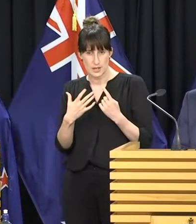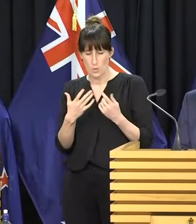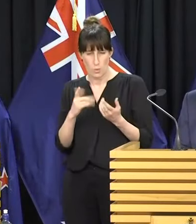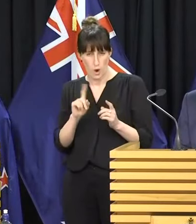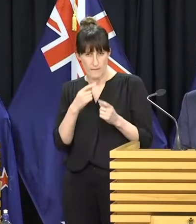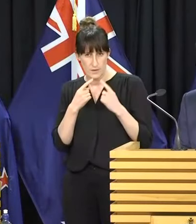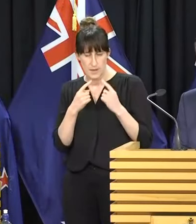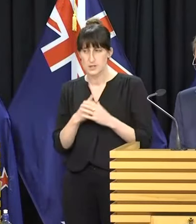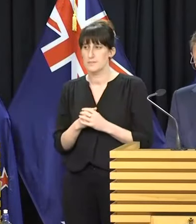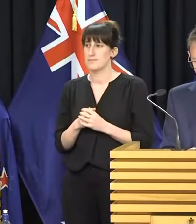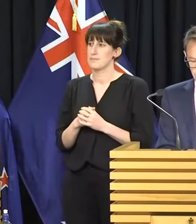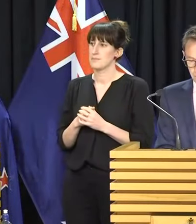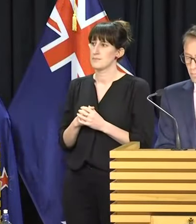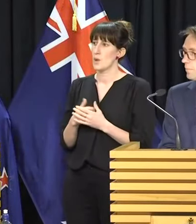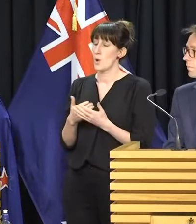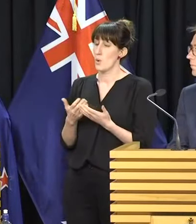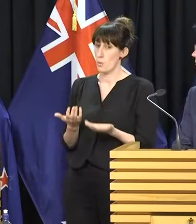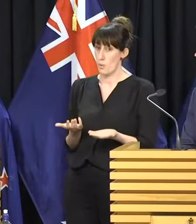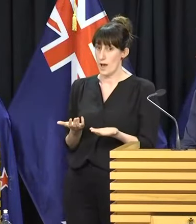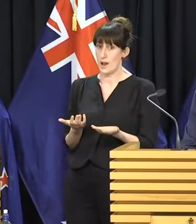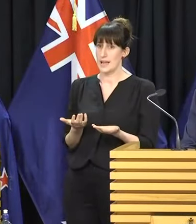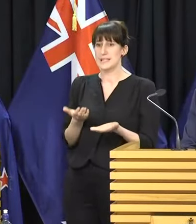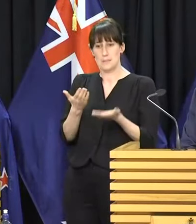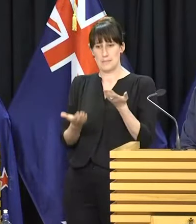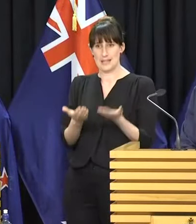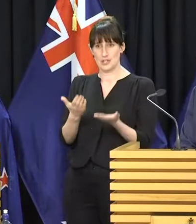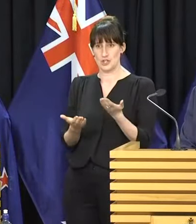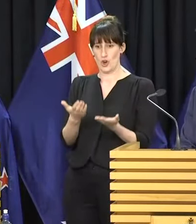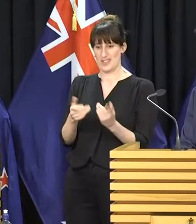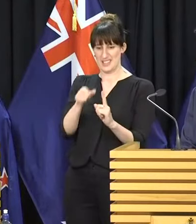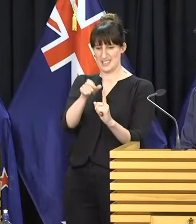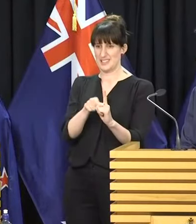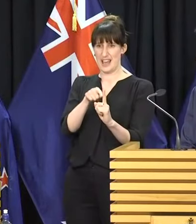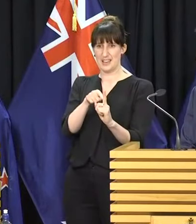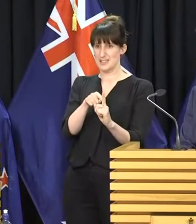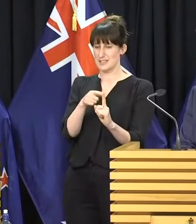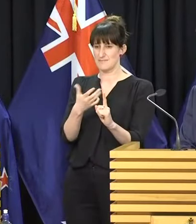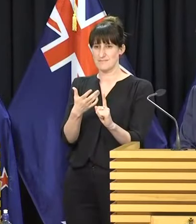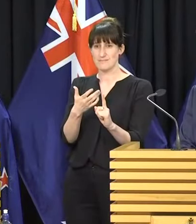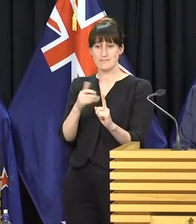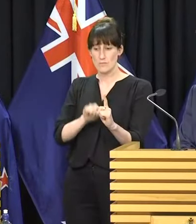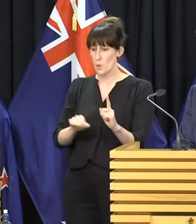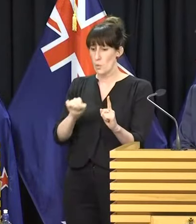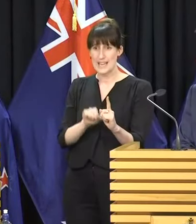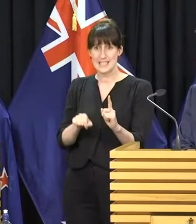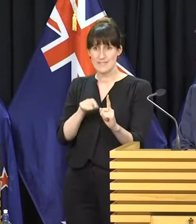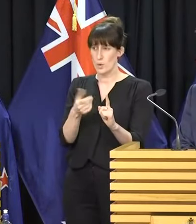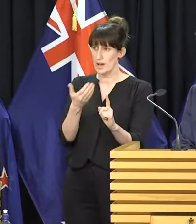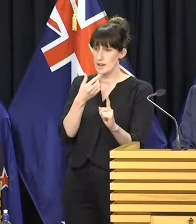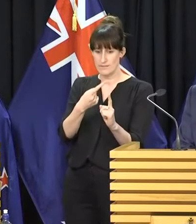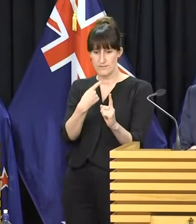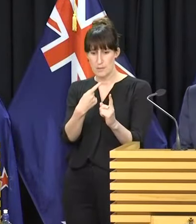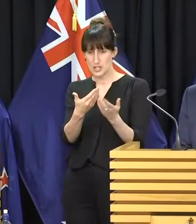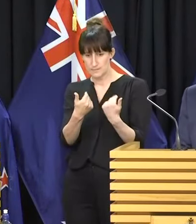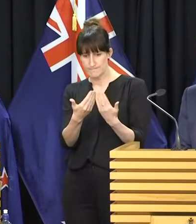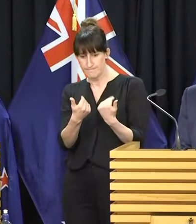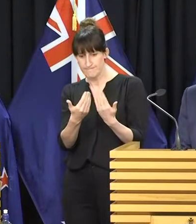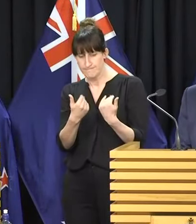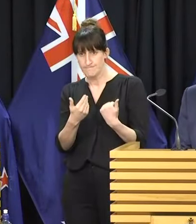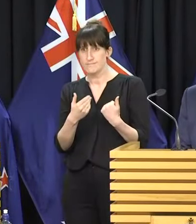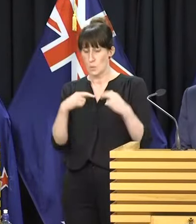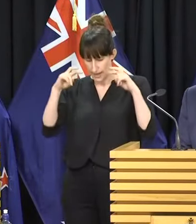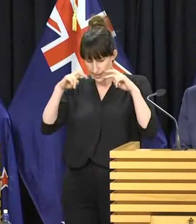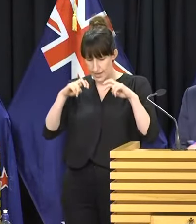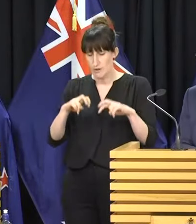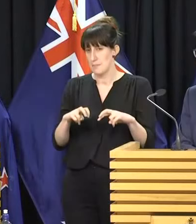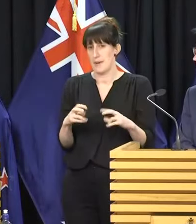risk that we're dealing with, and with regard to this particular case. At this point, that information is coming in, that's being gathered, it's coming in quickly, but